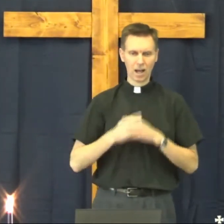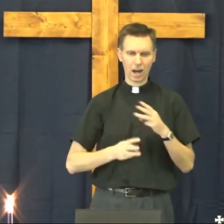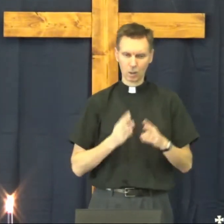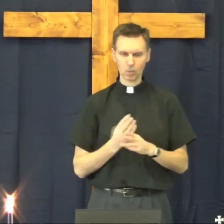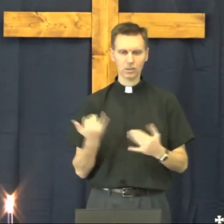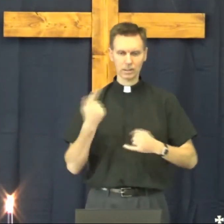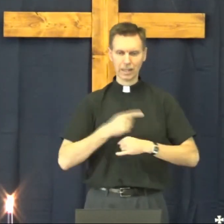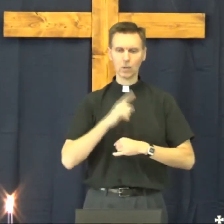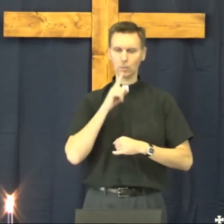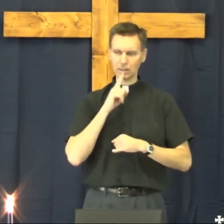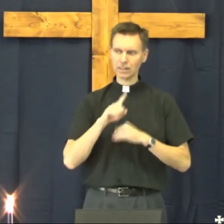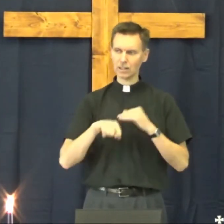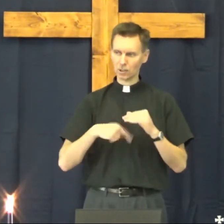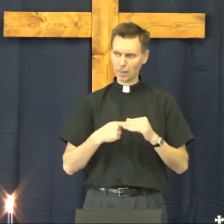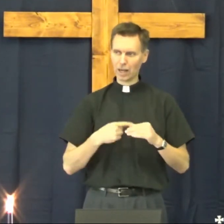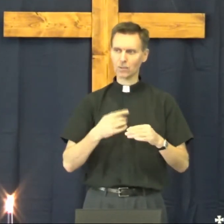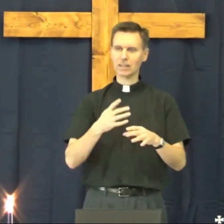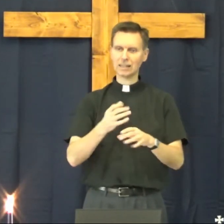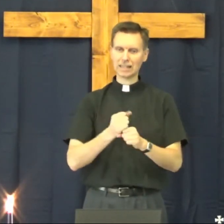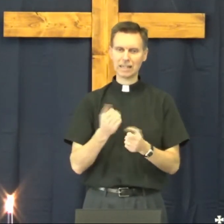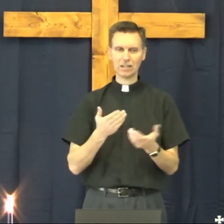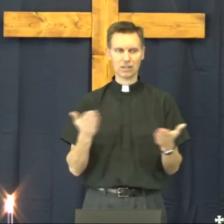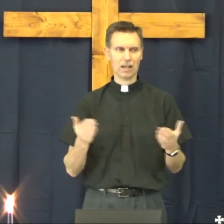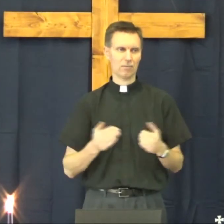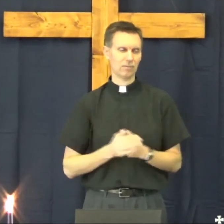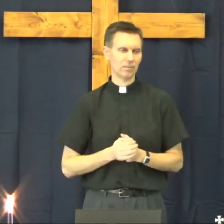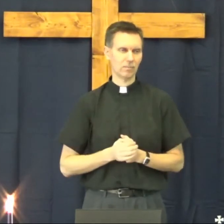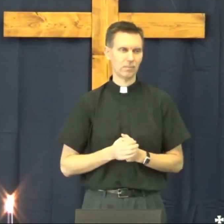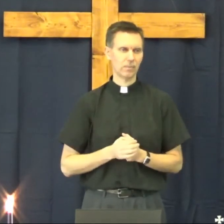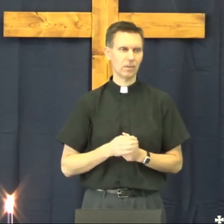our world today really is about getting stuff.